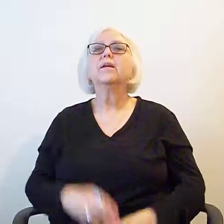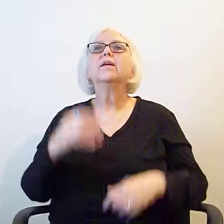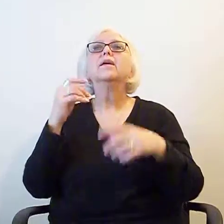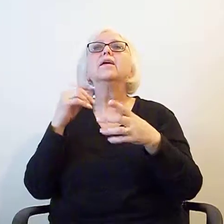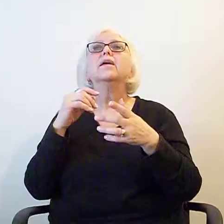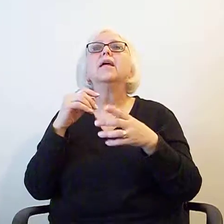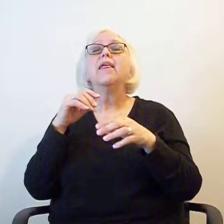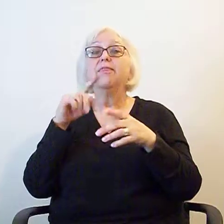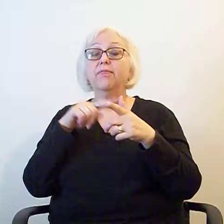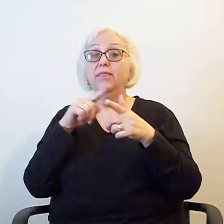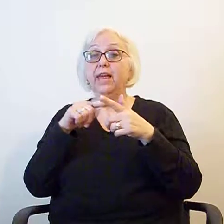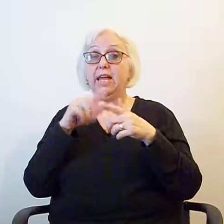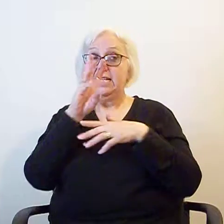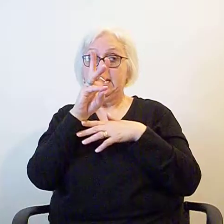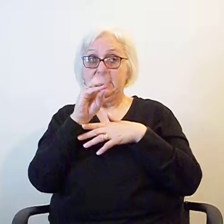Within 60 days of the plan,